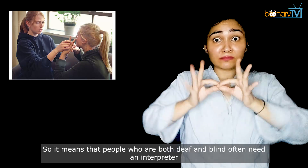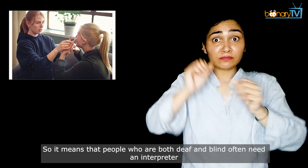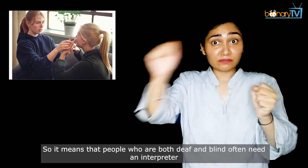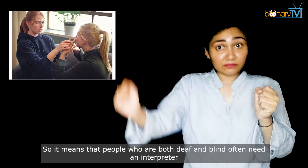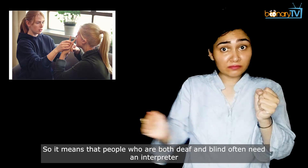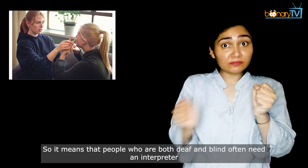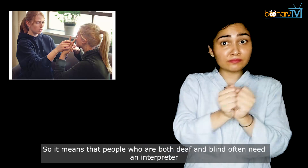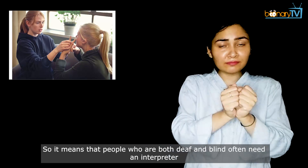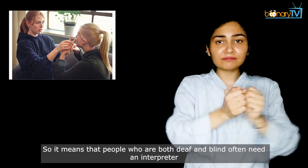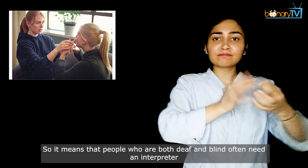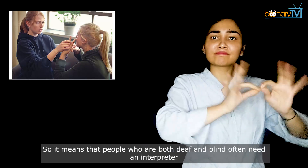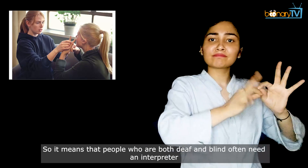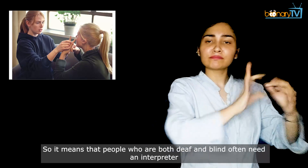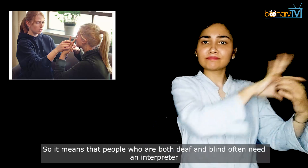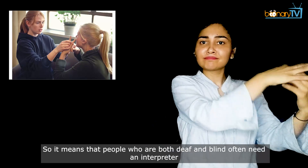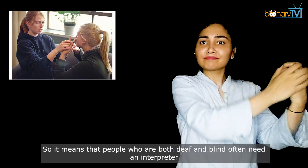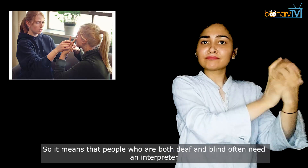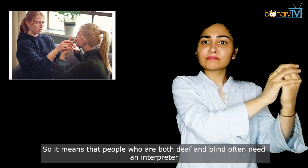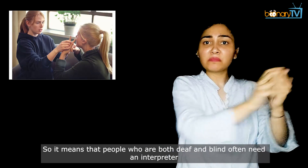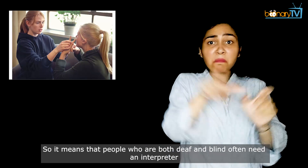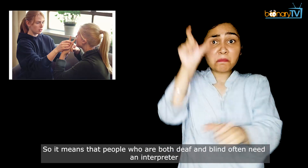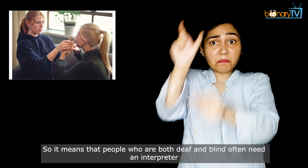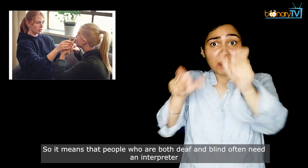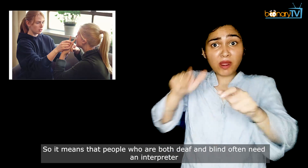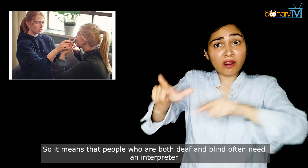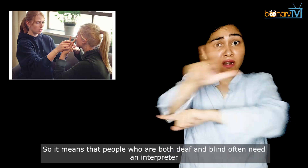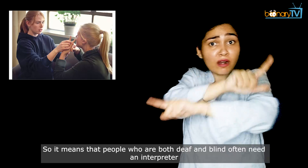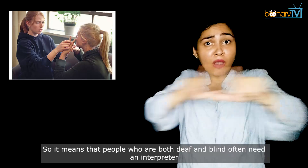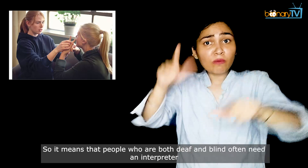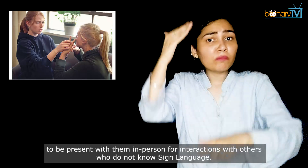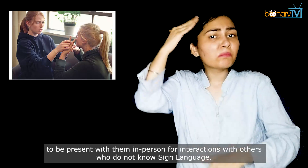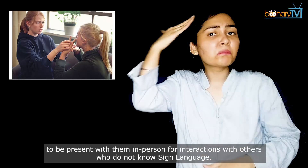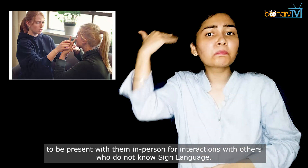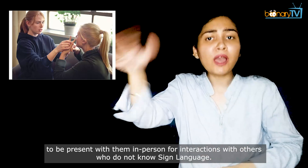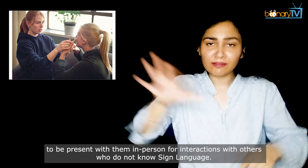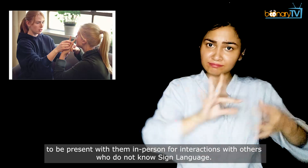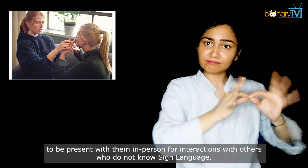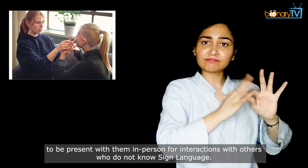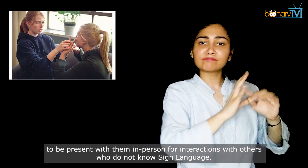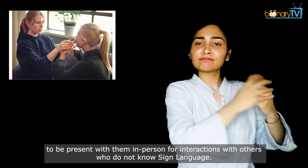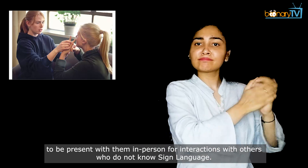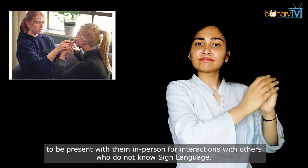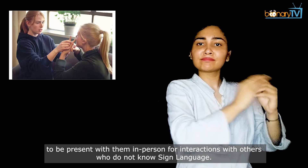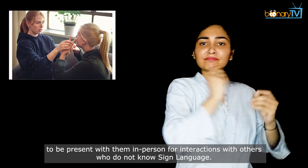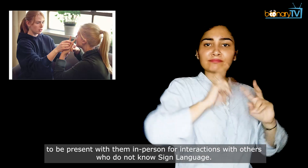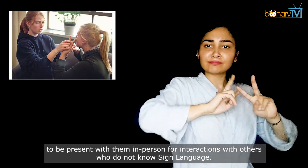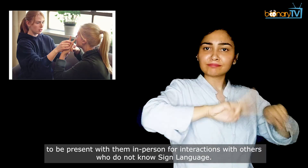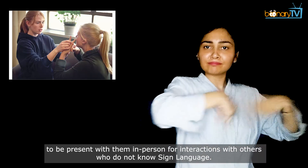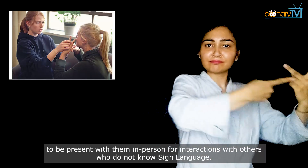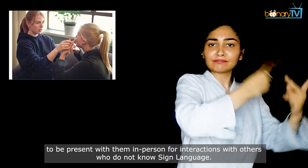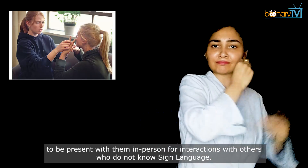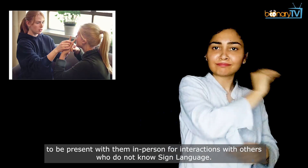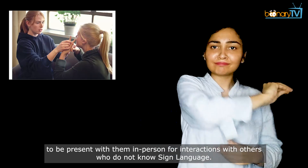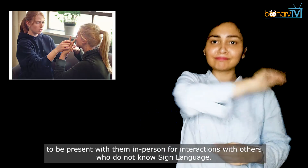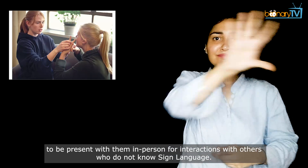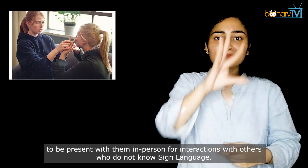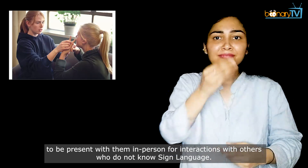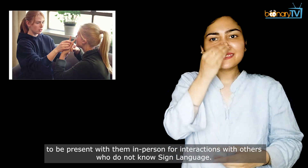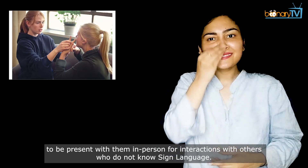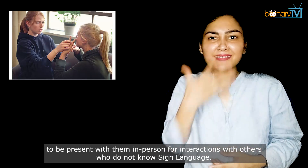means that people who are both deaf and blind often need an interpreter to be present with them in person for interactions with others who do not